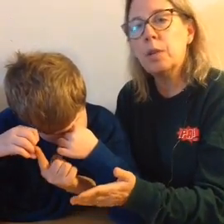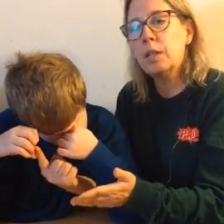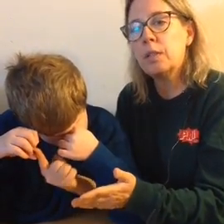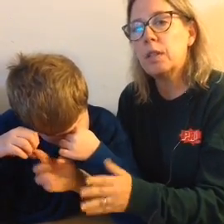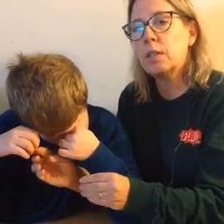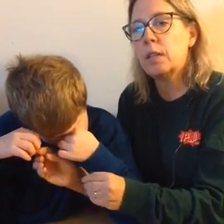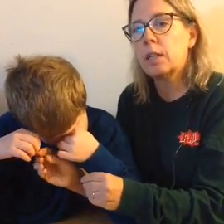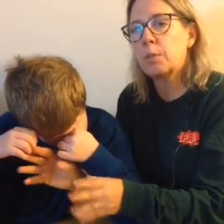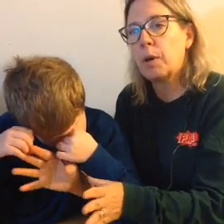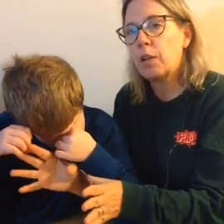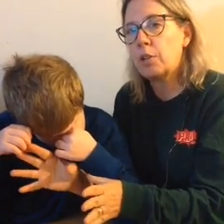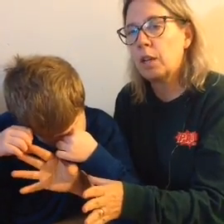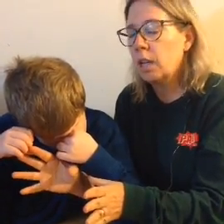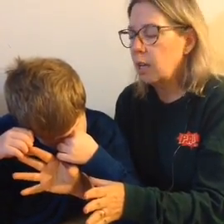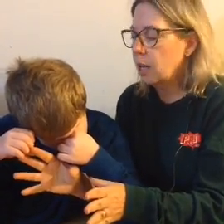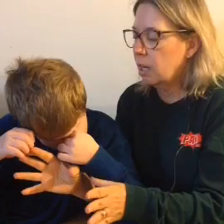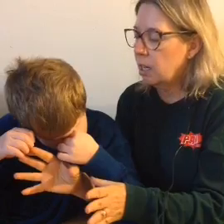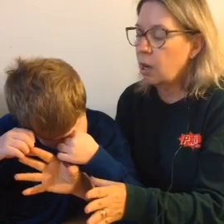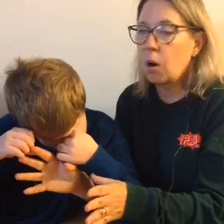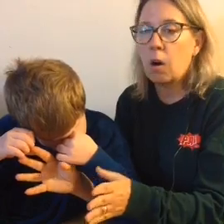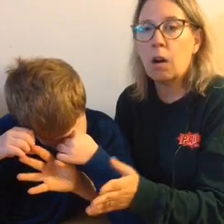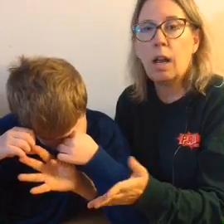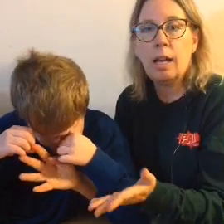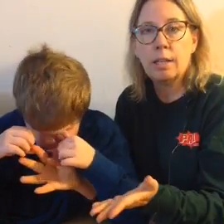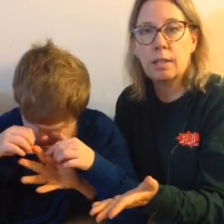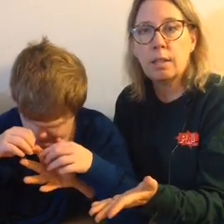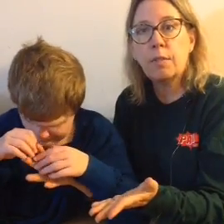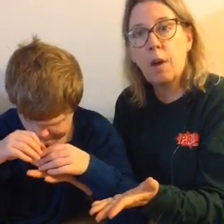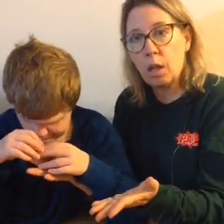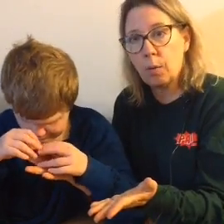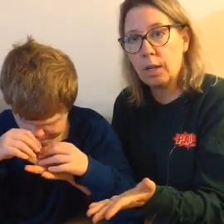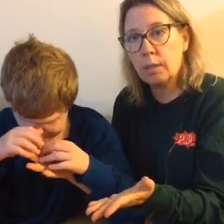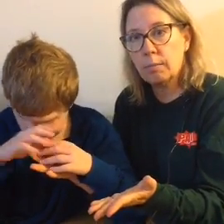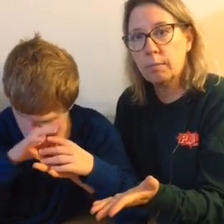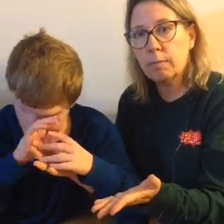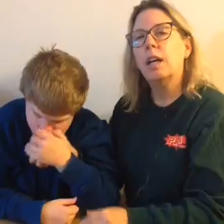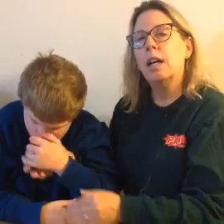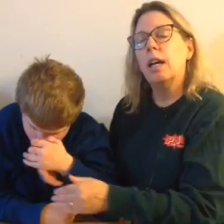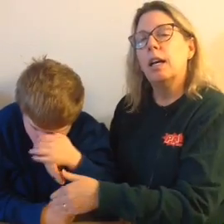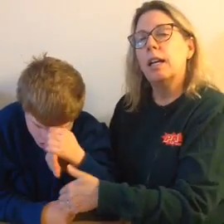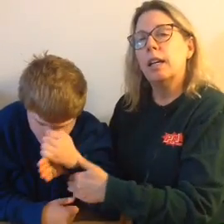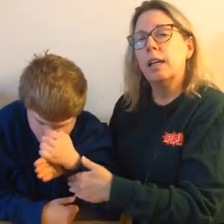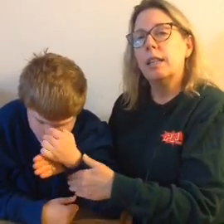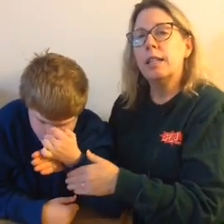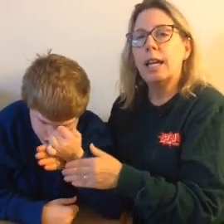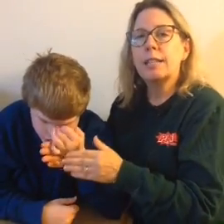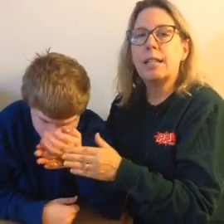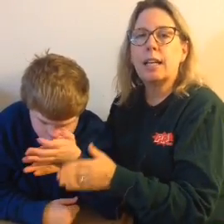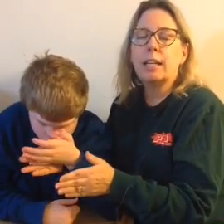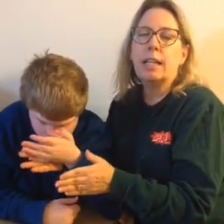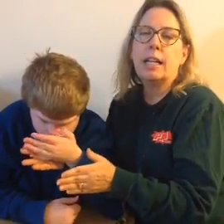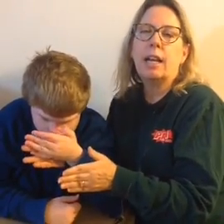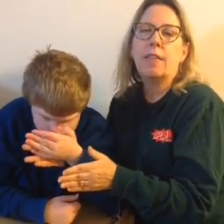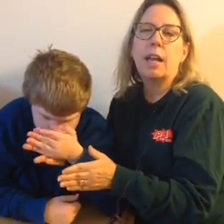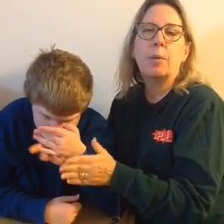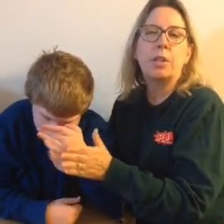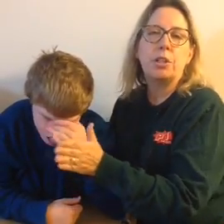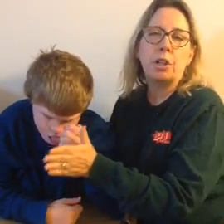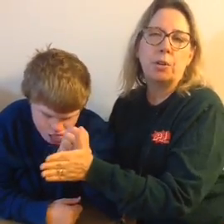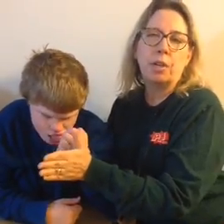increase his expression are as the following. The next technique that I want to show you